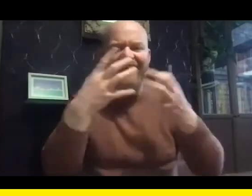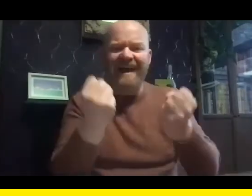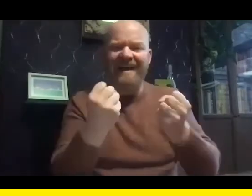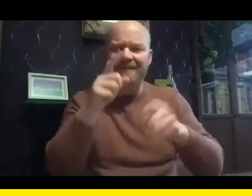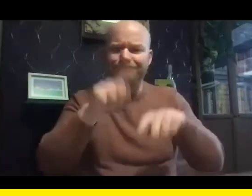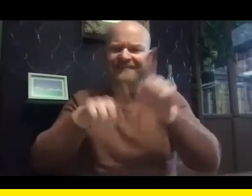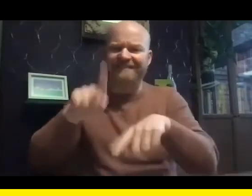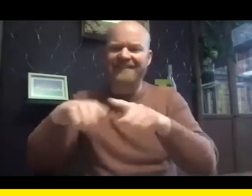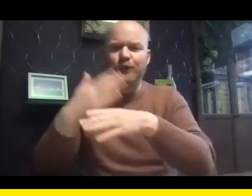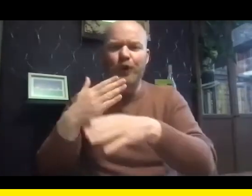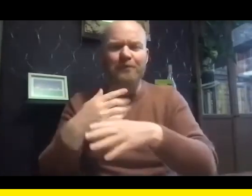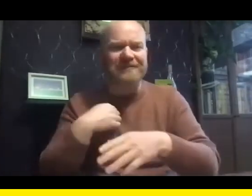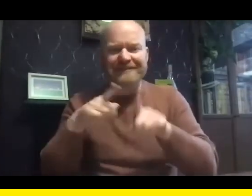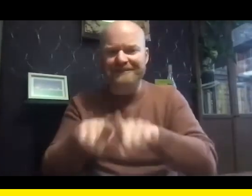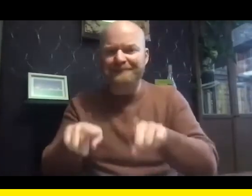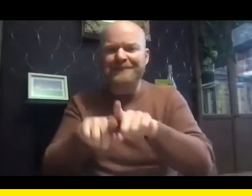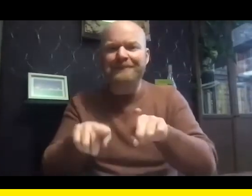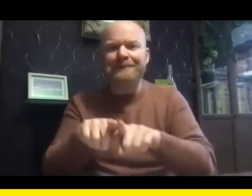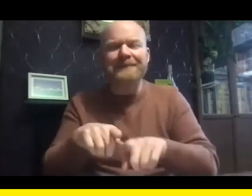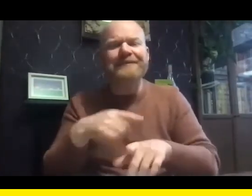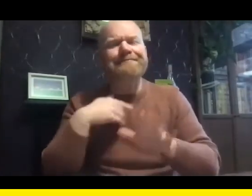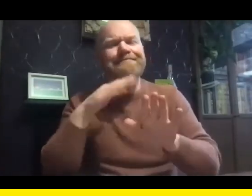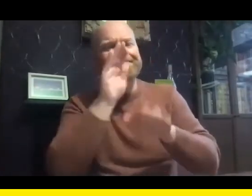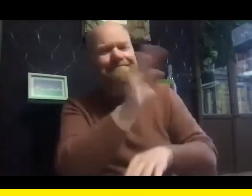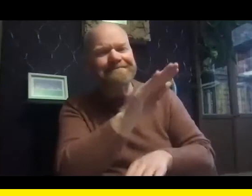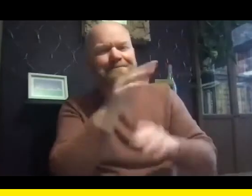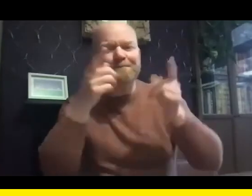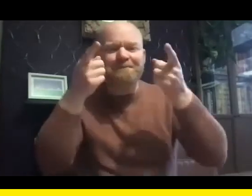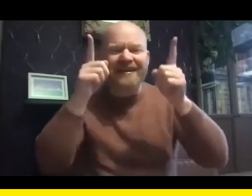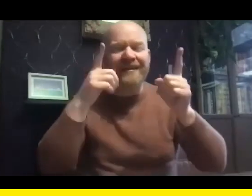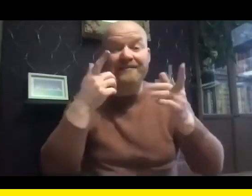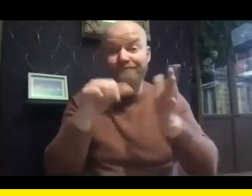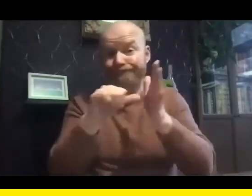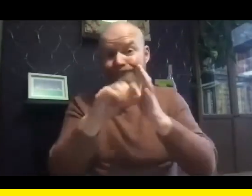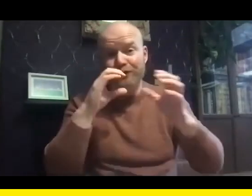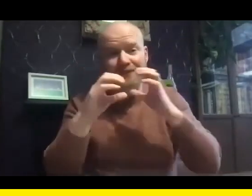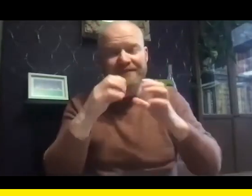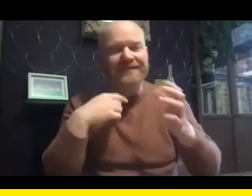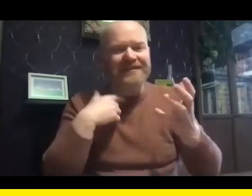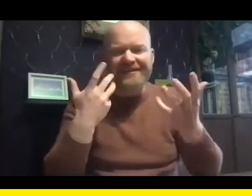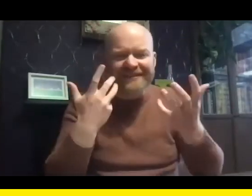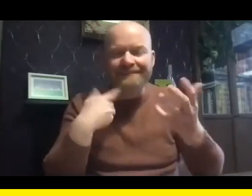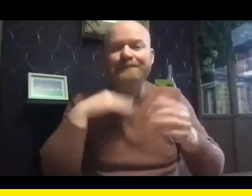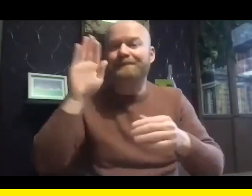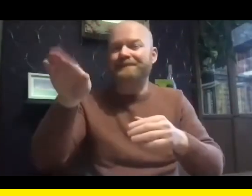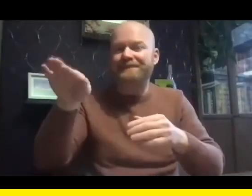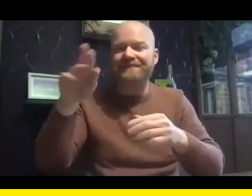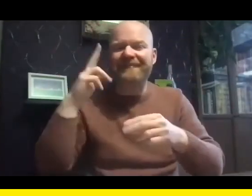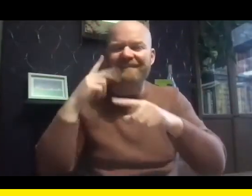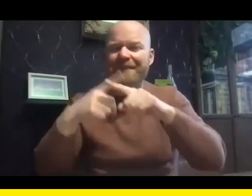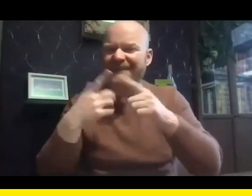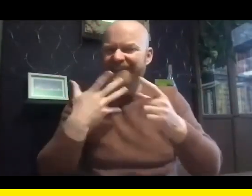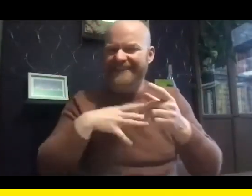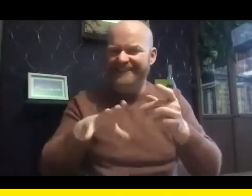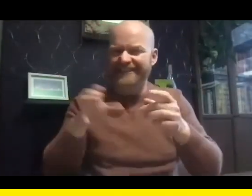very samey type of thing. It was a little bit monotonous. I wanted to try a few other jobs. So I actually spoke to the manager, again, struggling